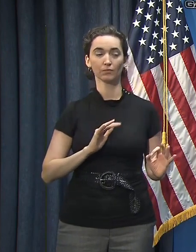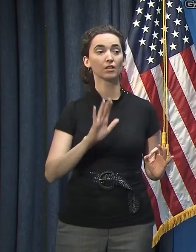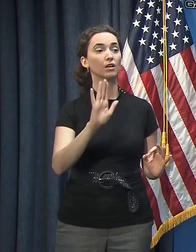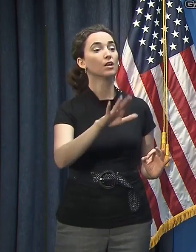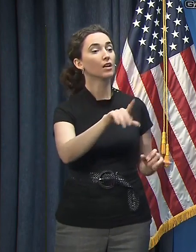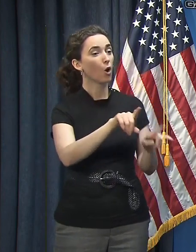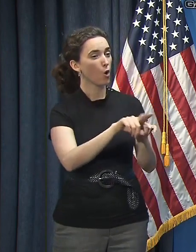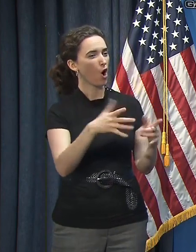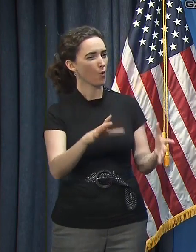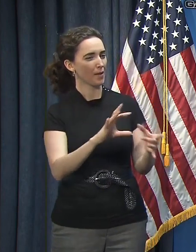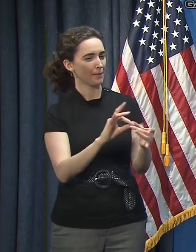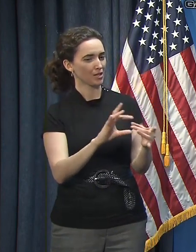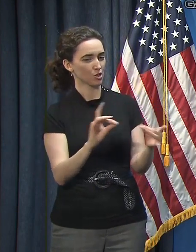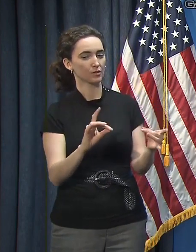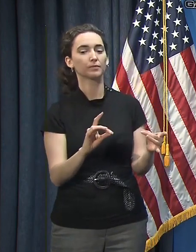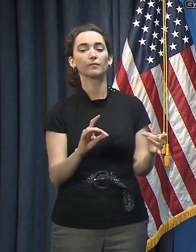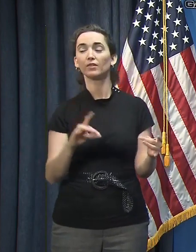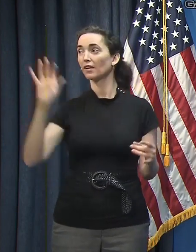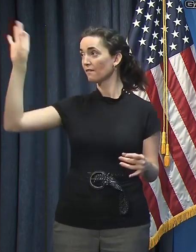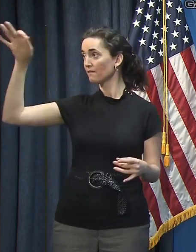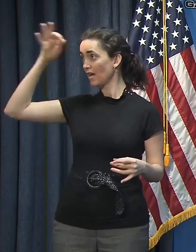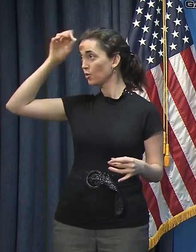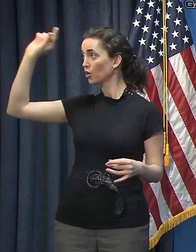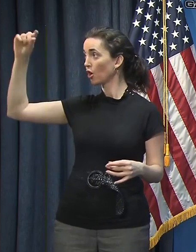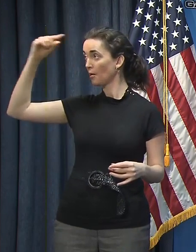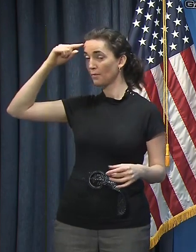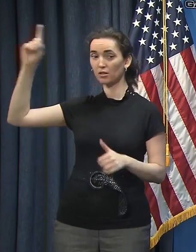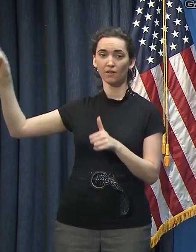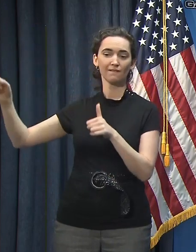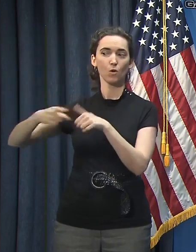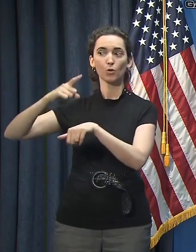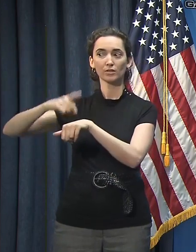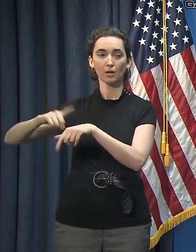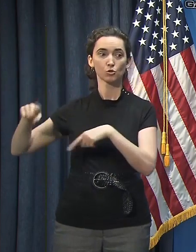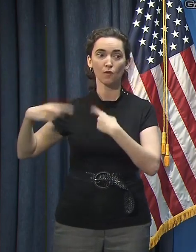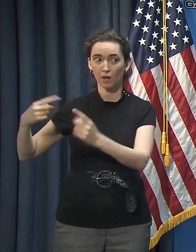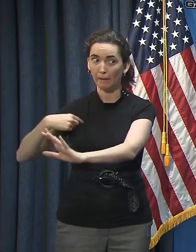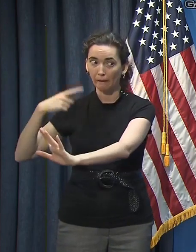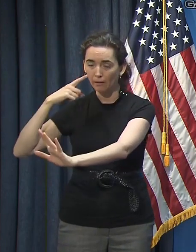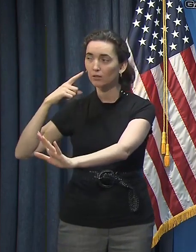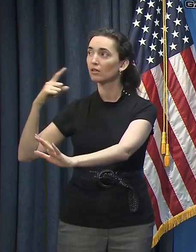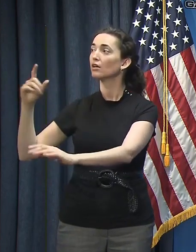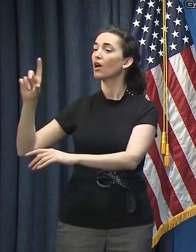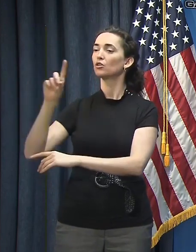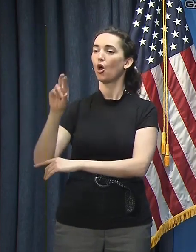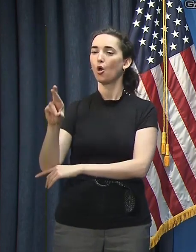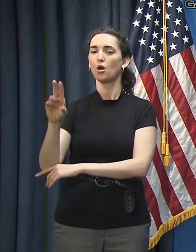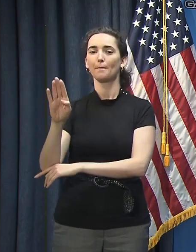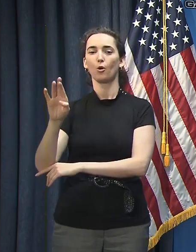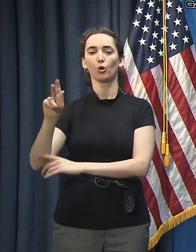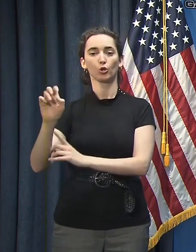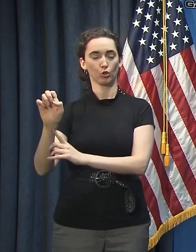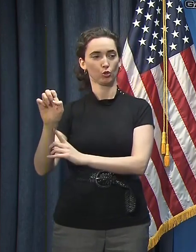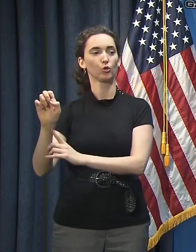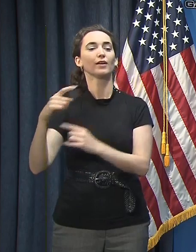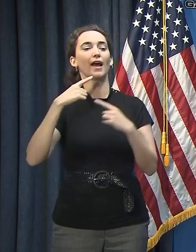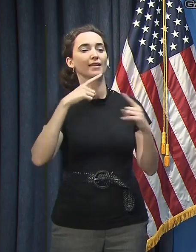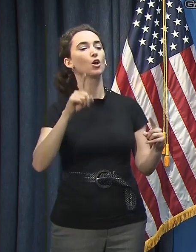time, the federal government, or at least the first time to my knowledge, Dr. Birx started talking about the need to